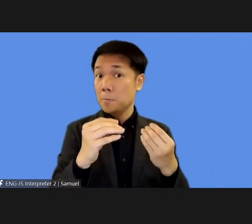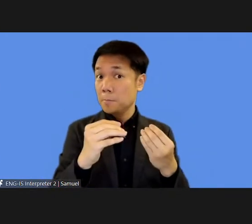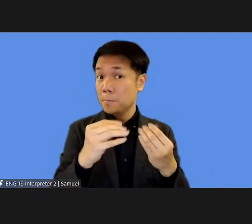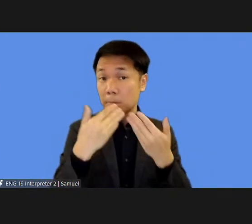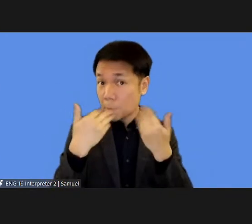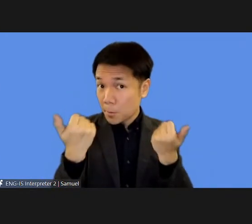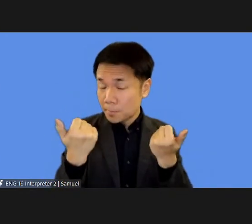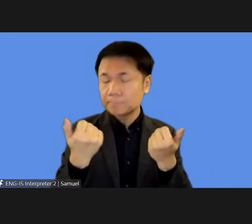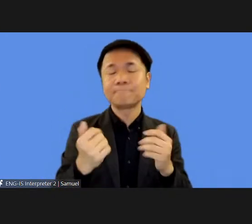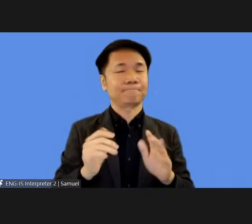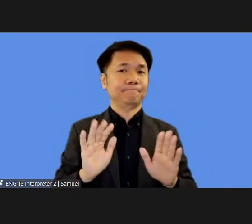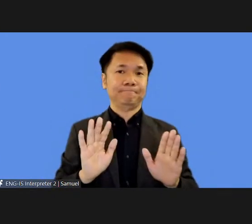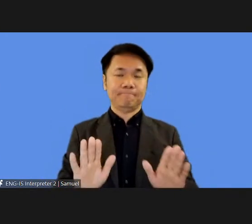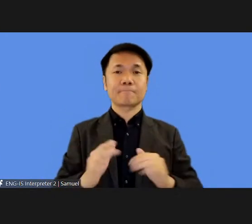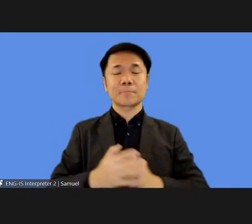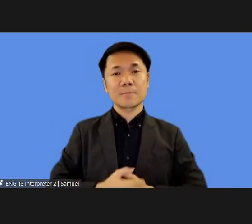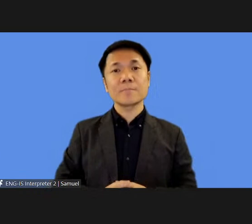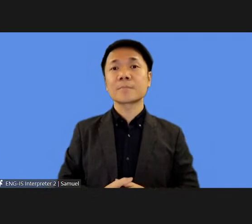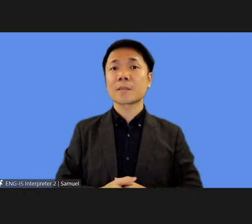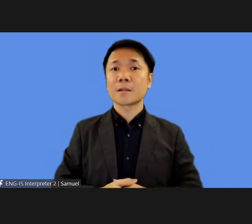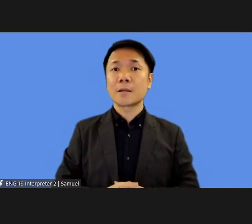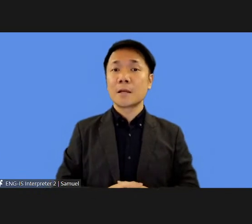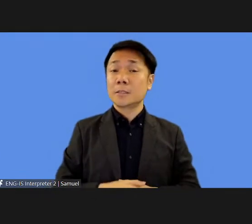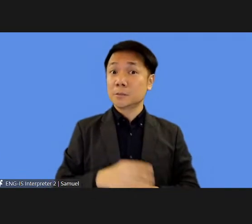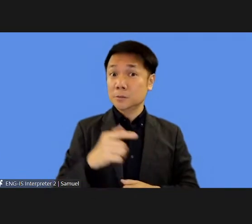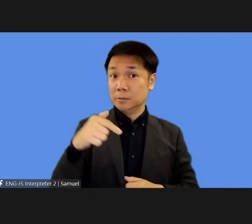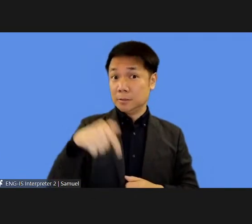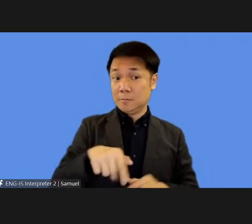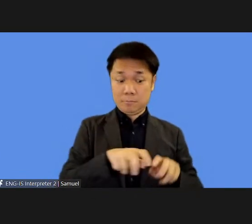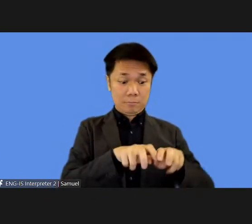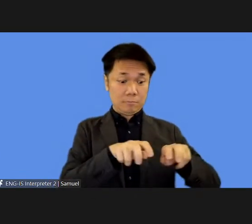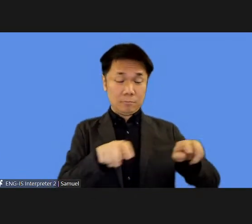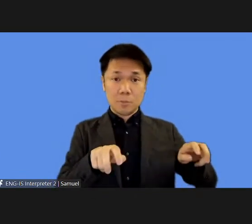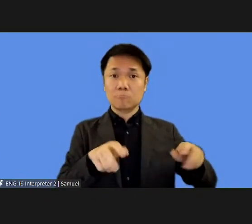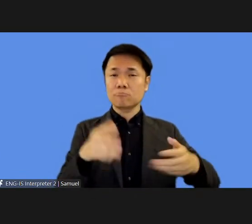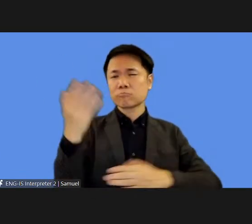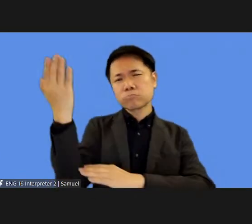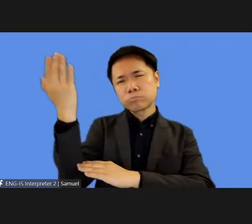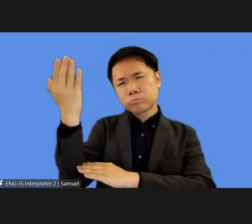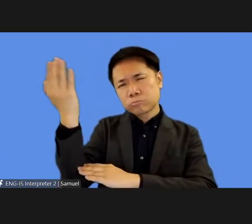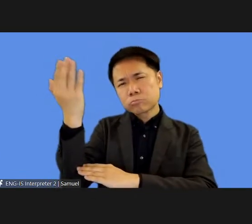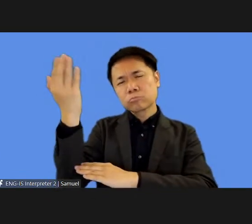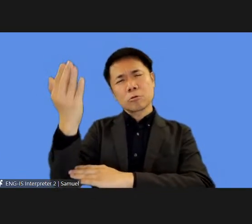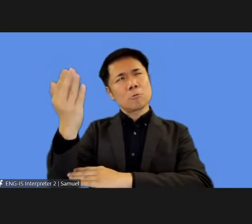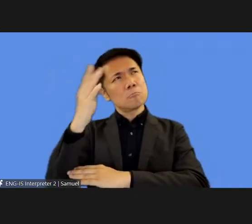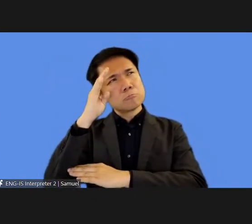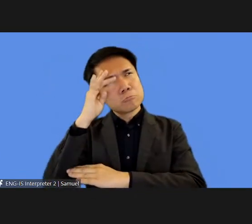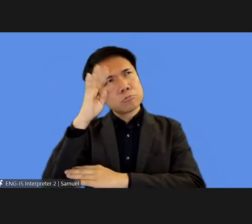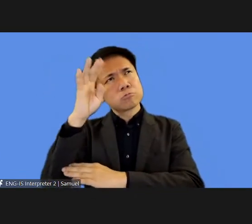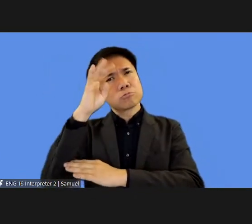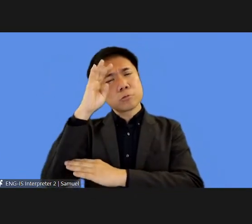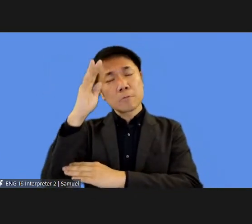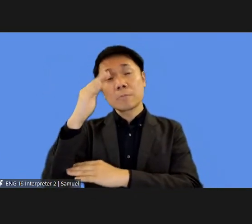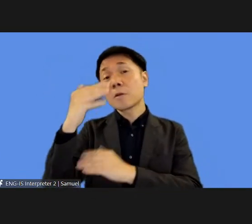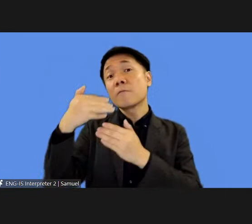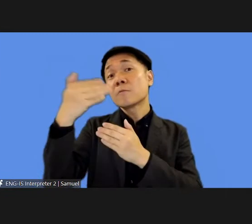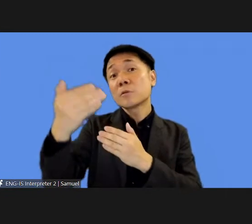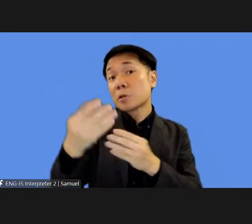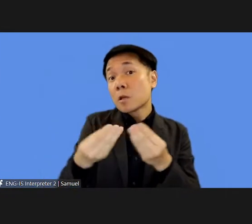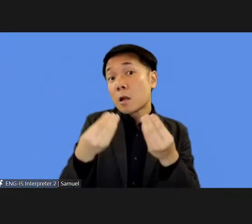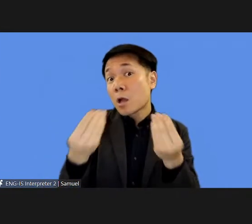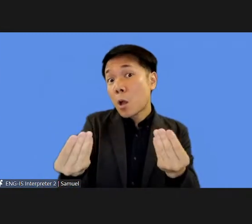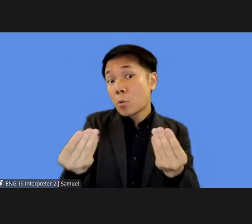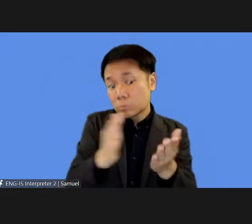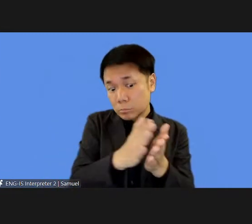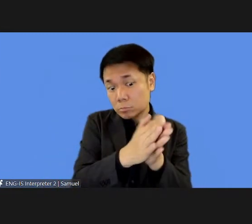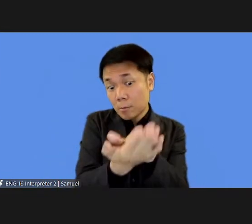want this discussion to lead to something very practical, And today we are talking about acceleration of the SDGs and